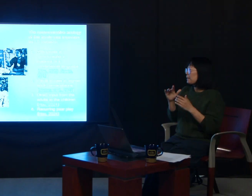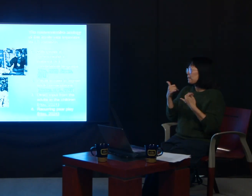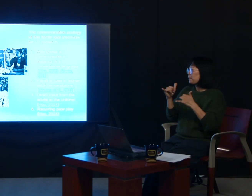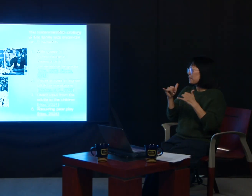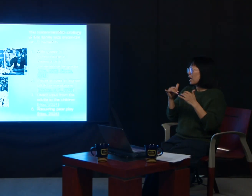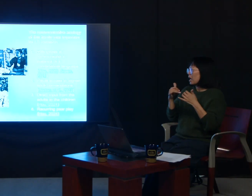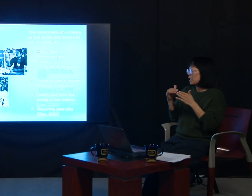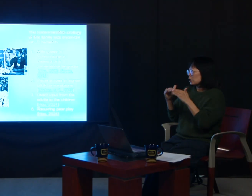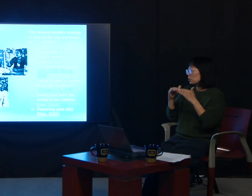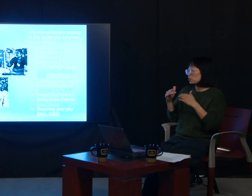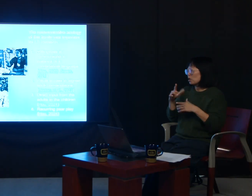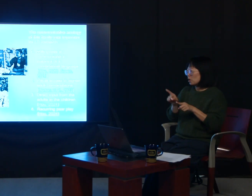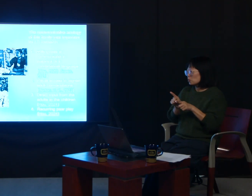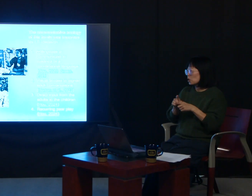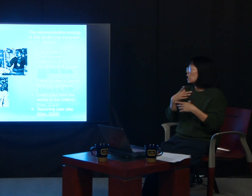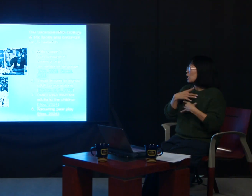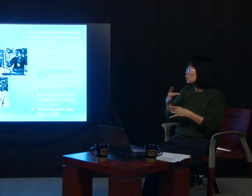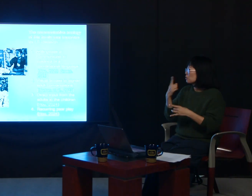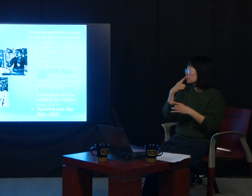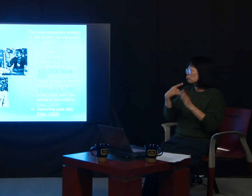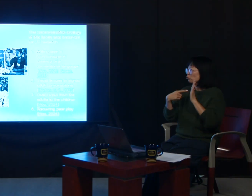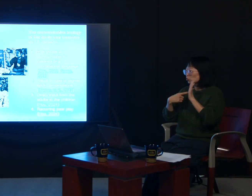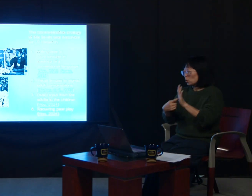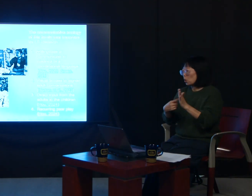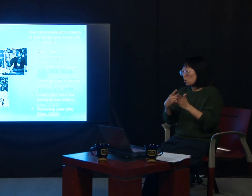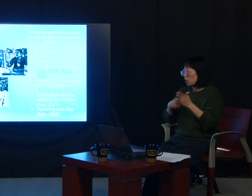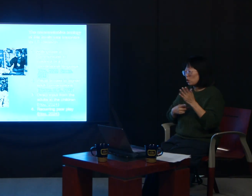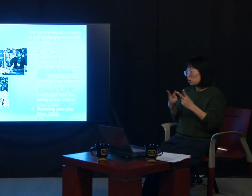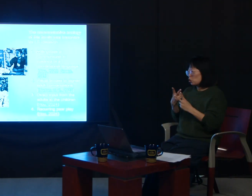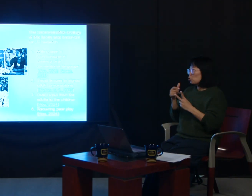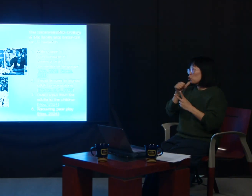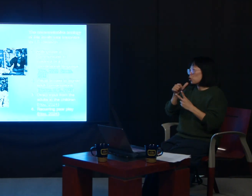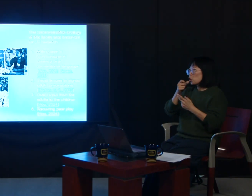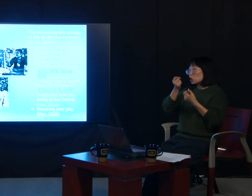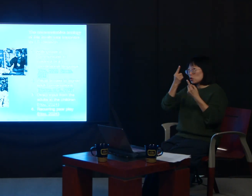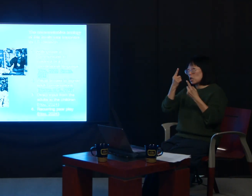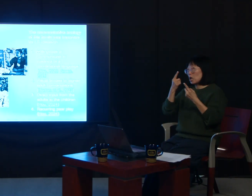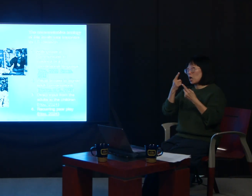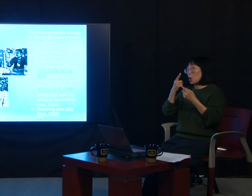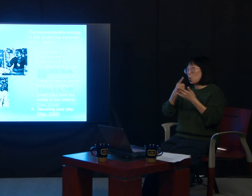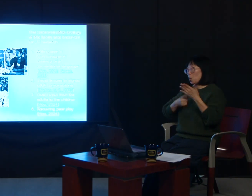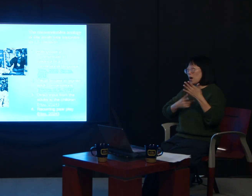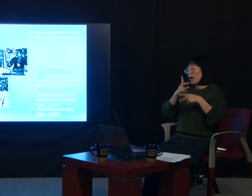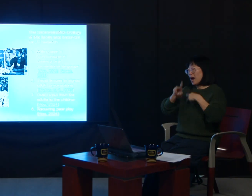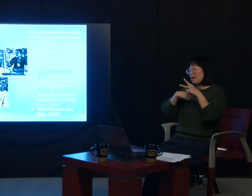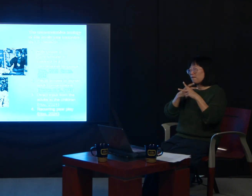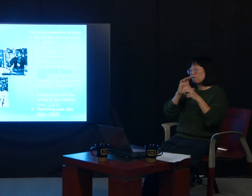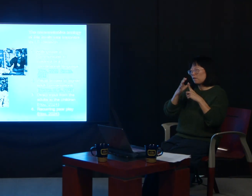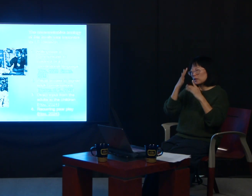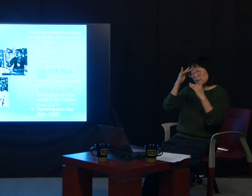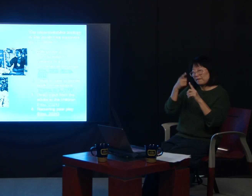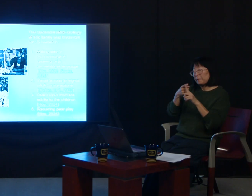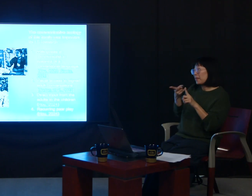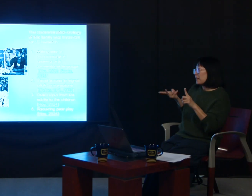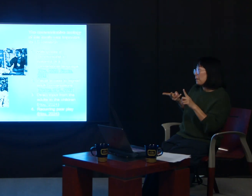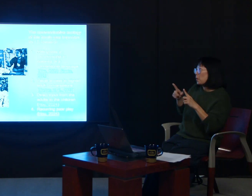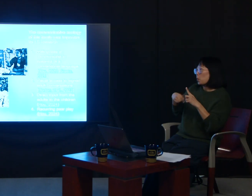The play with peers is also very interesting. I'm going to show what the two girls call an understanding of the kind of cultural